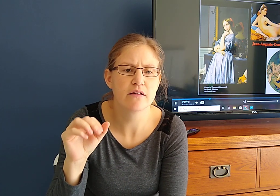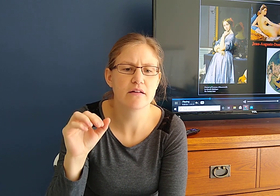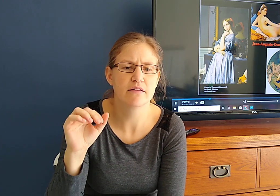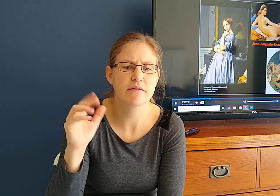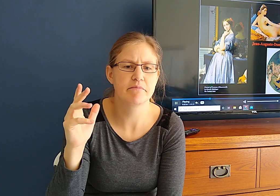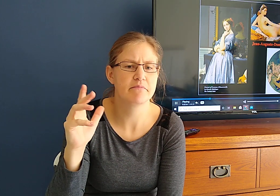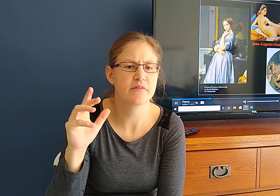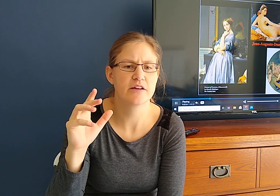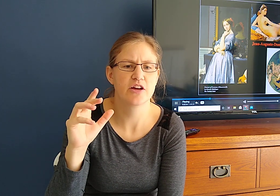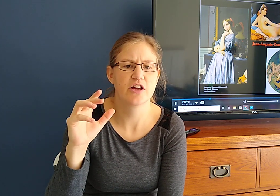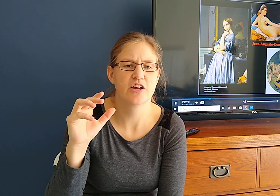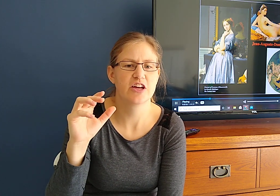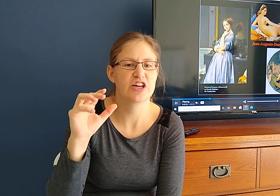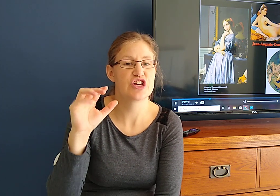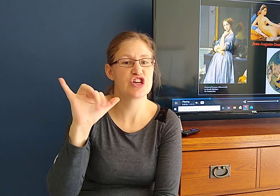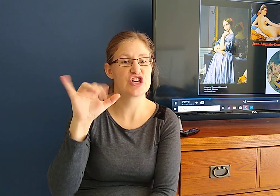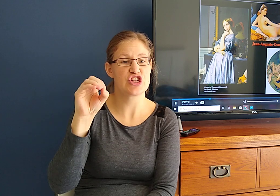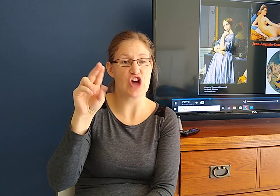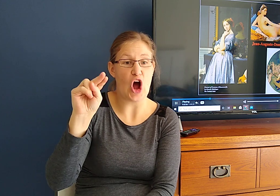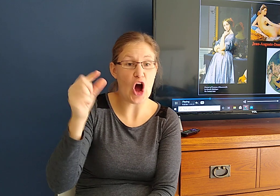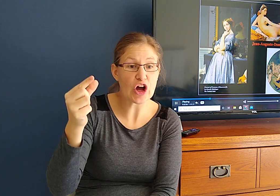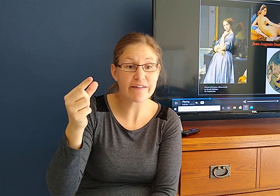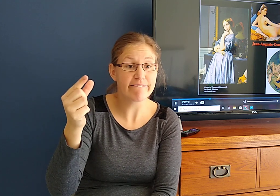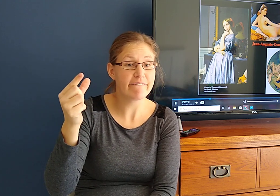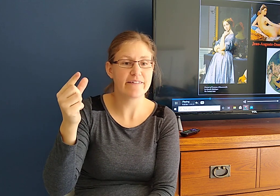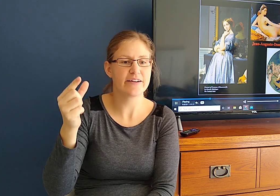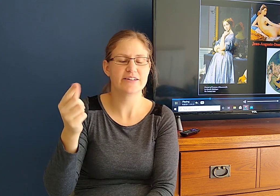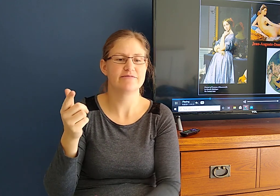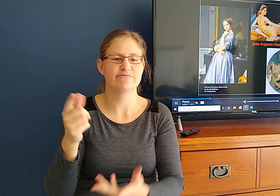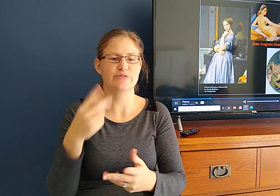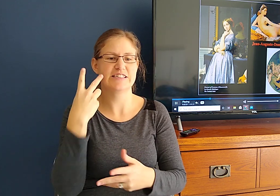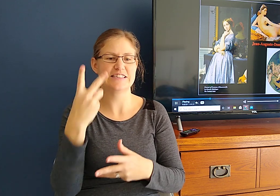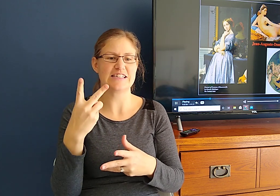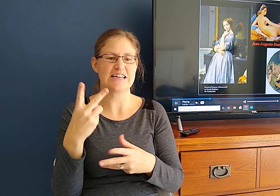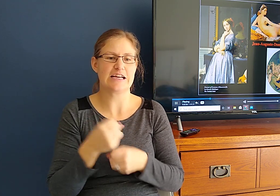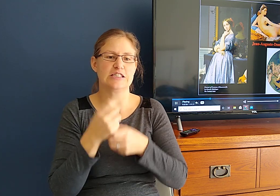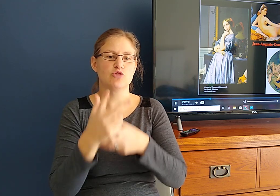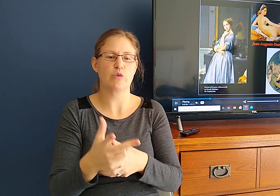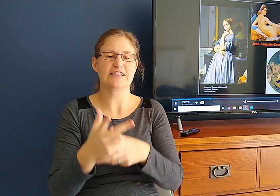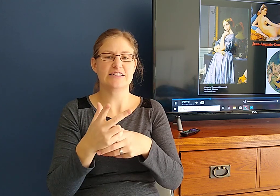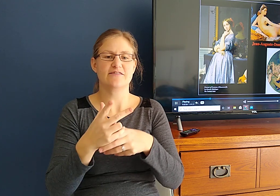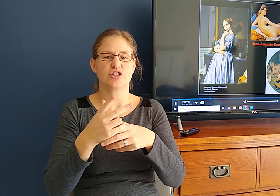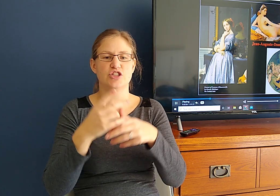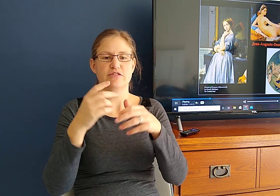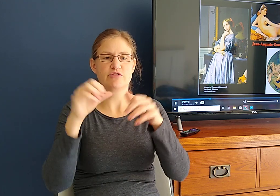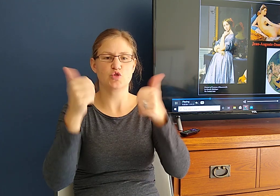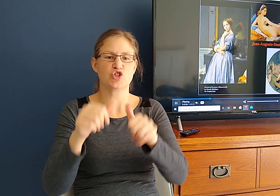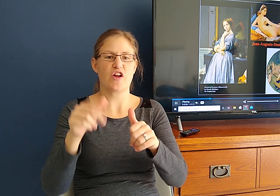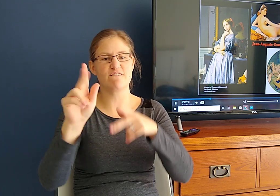In his work, we see expressive distortions of form and space, and this is what really made him